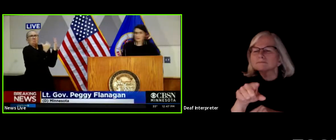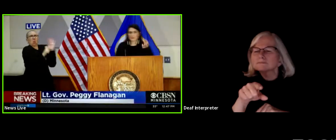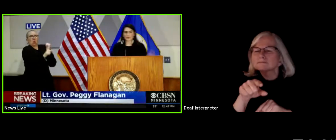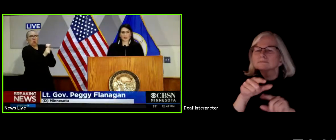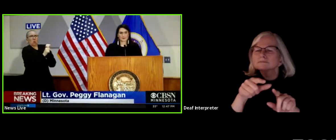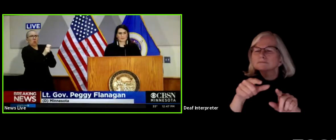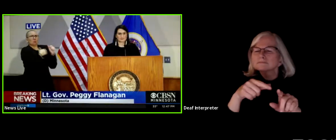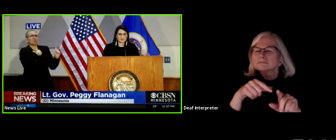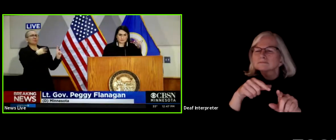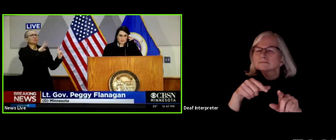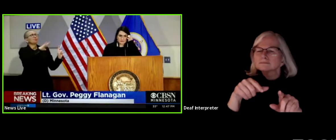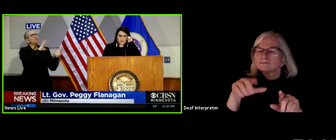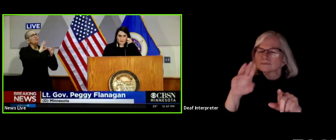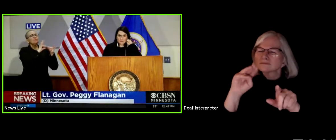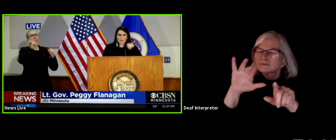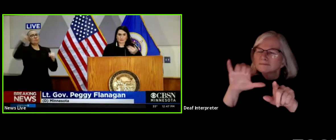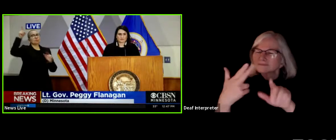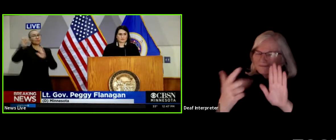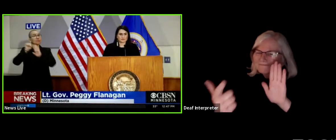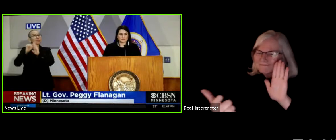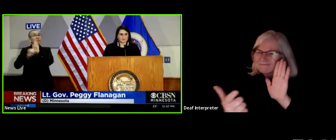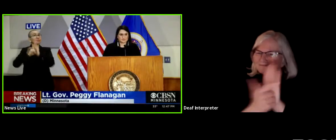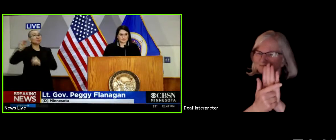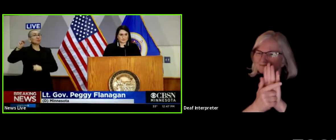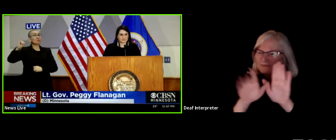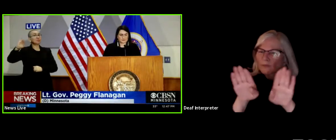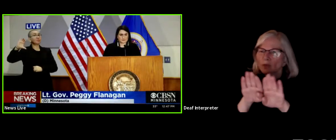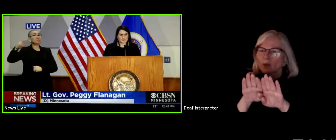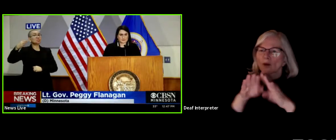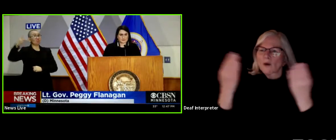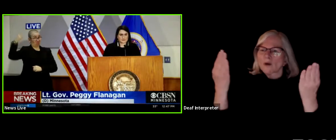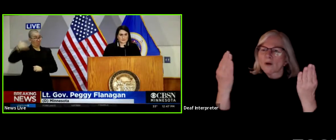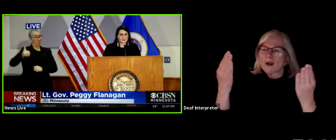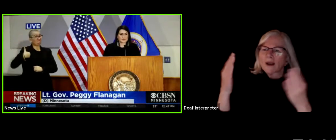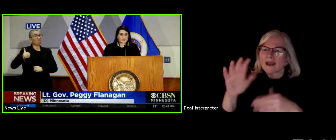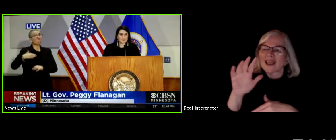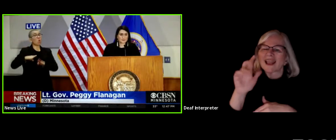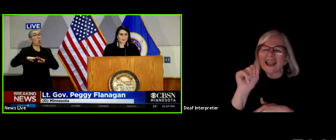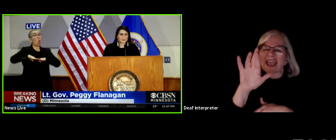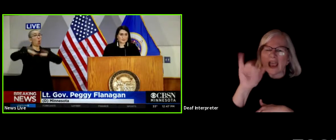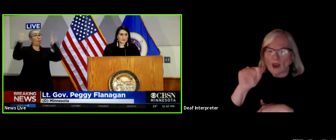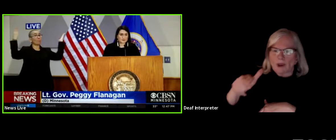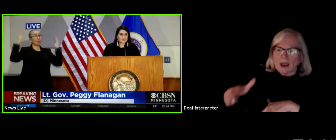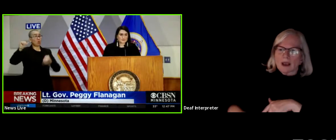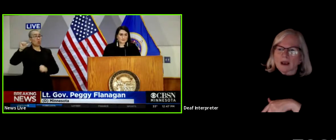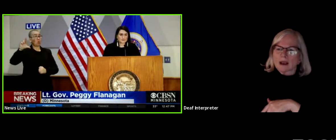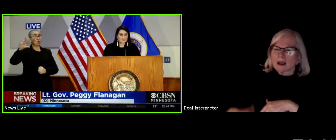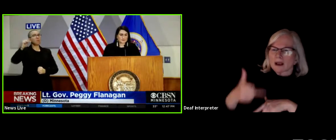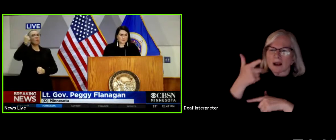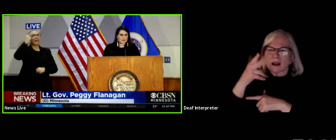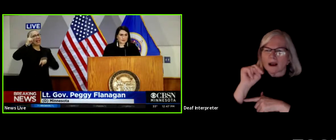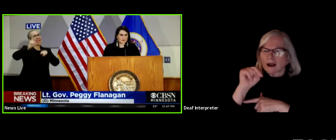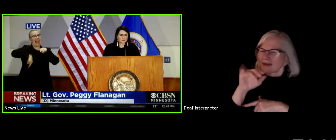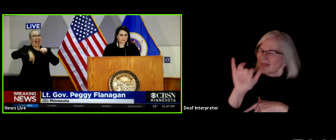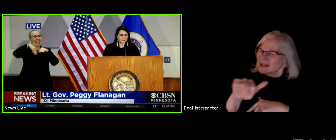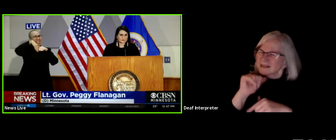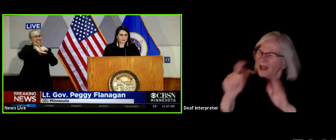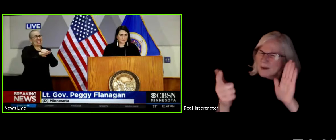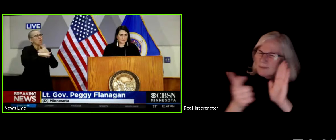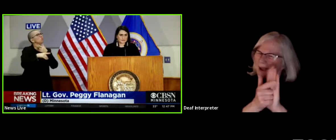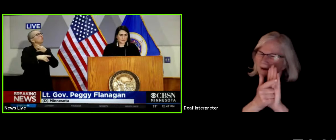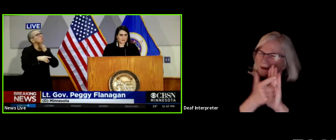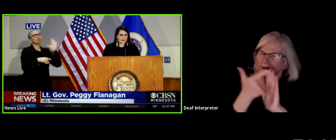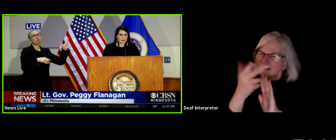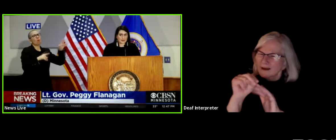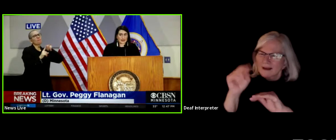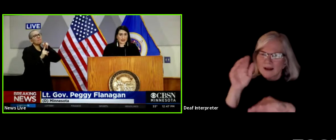they banned the open carry of guns, but not complete carry of firearms into the Capitol. What's your view on how far the state should